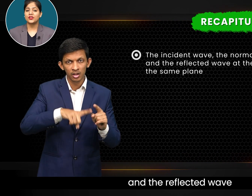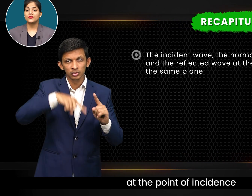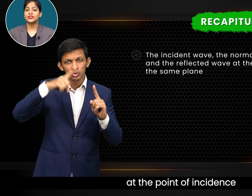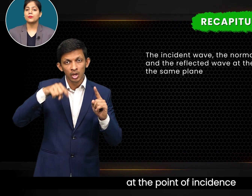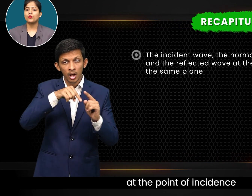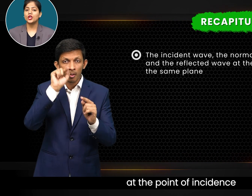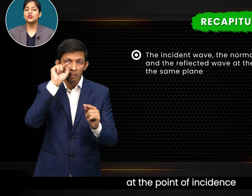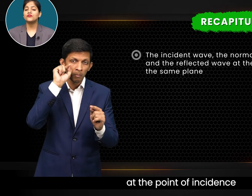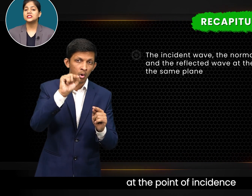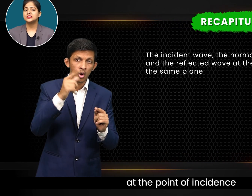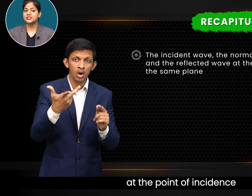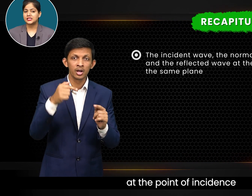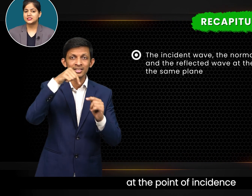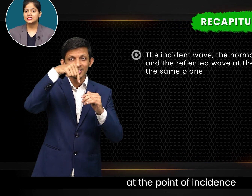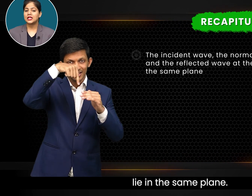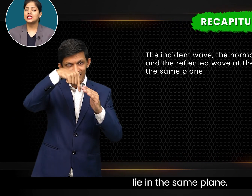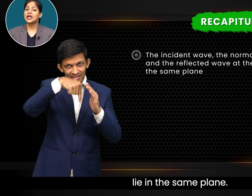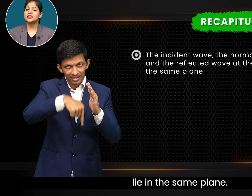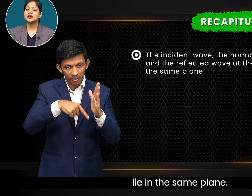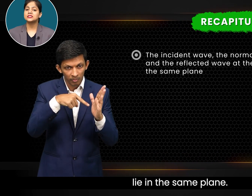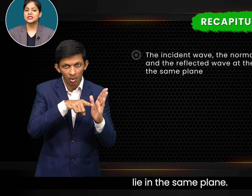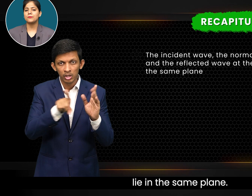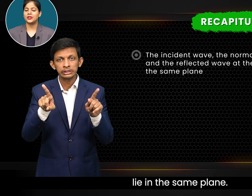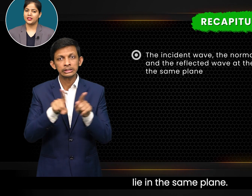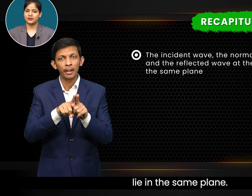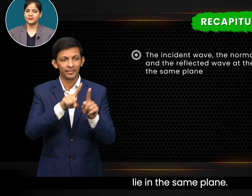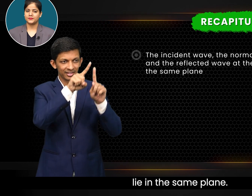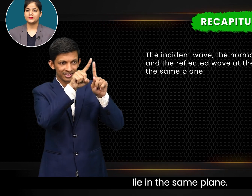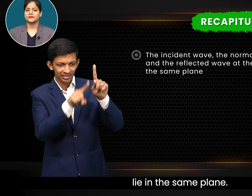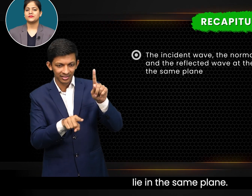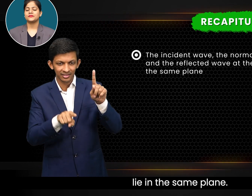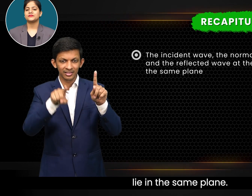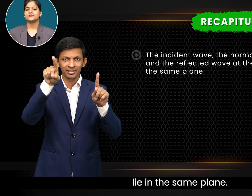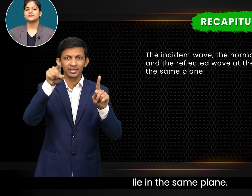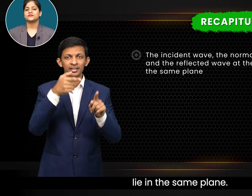reflected wave at the point of incidence lie in the same plane.